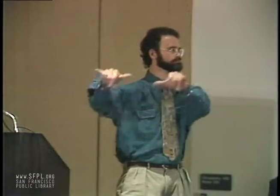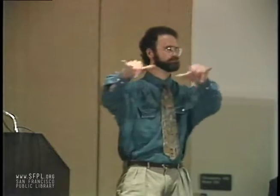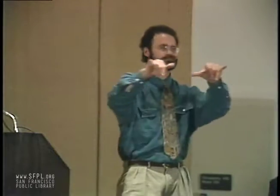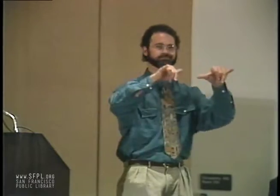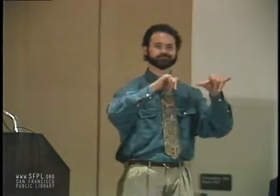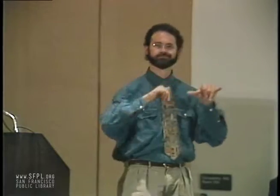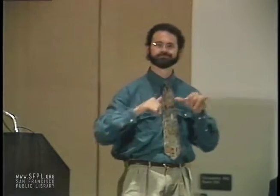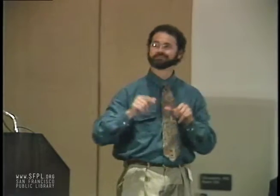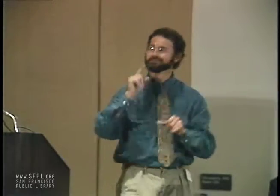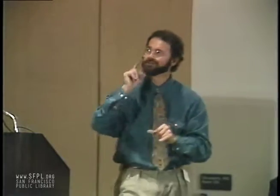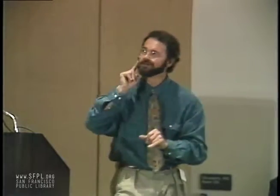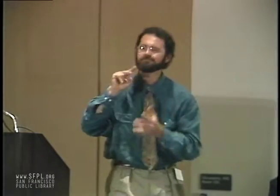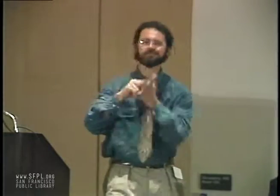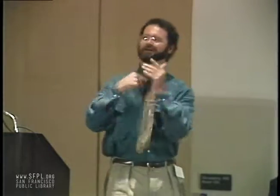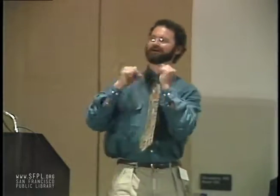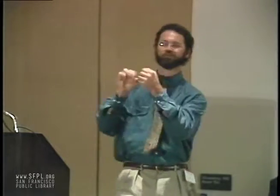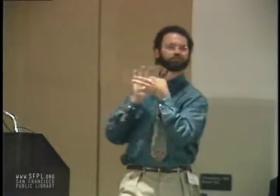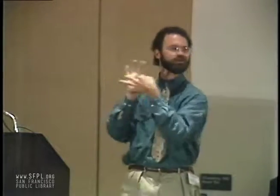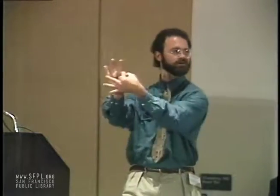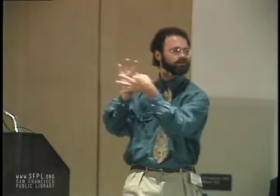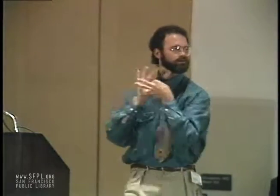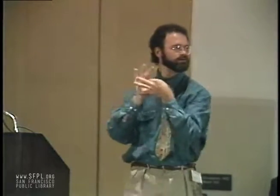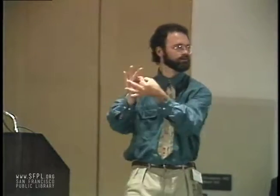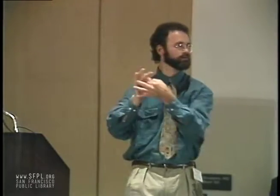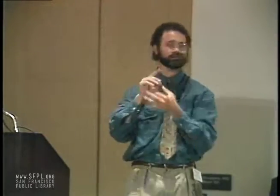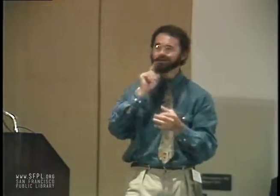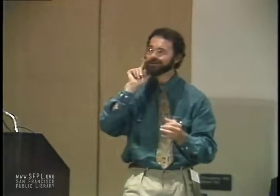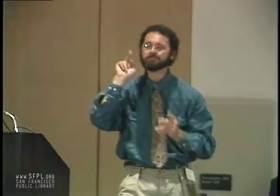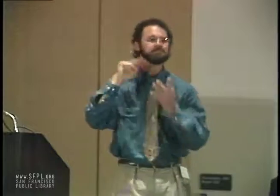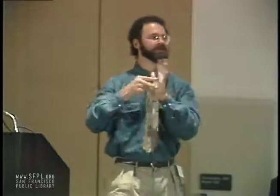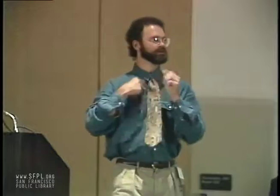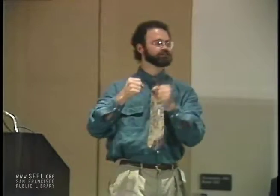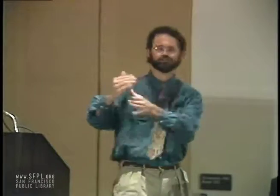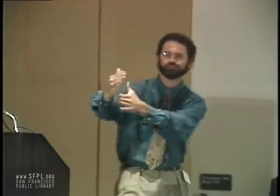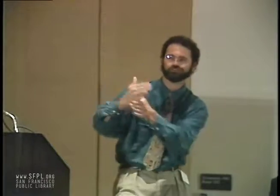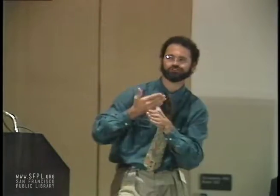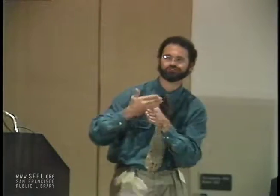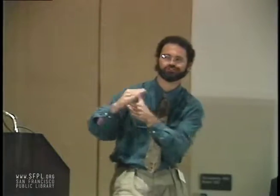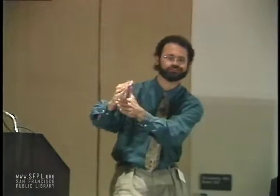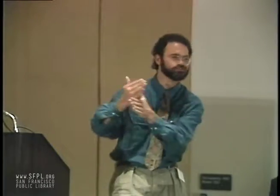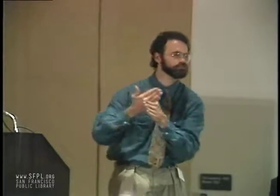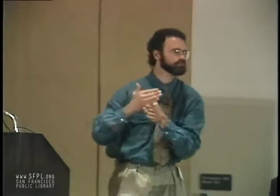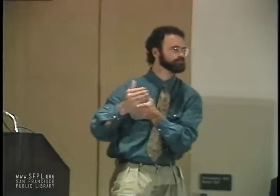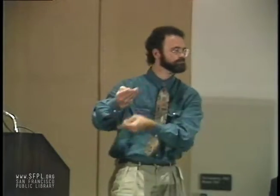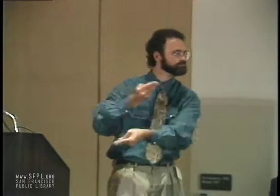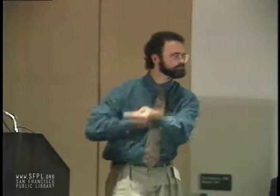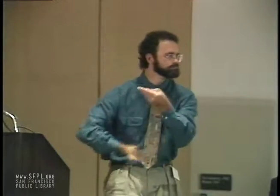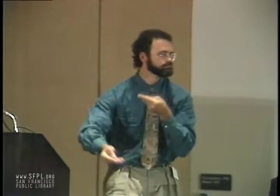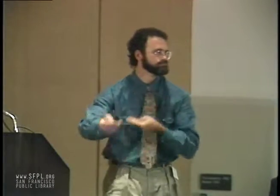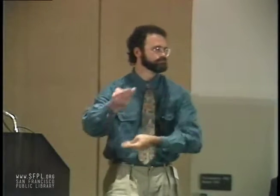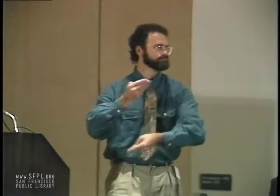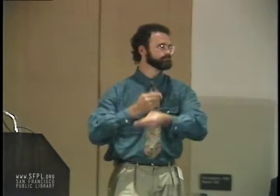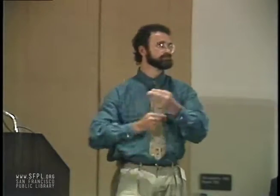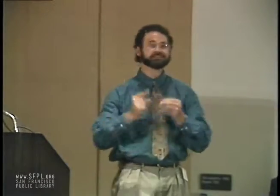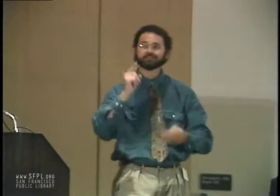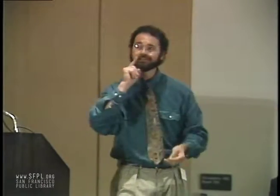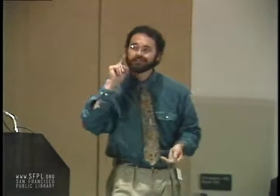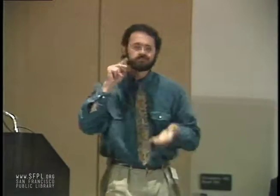It says something about my people, my group, the group that I feel bonded to, the group that I share with, the group that I